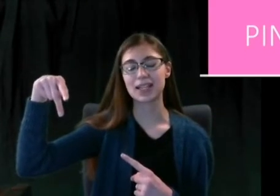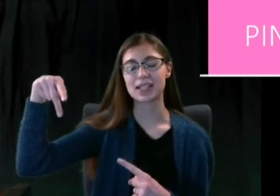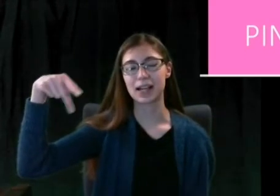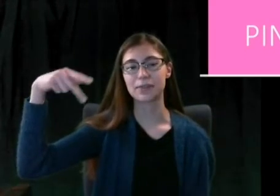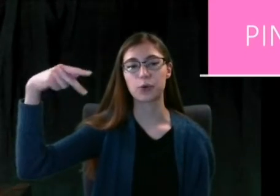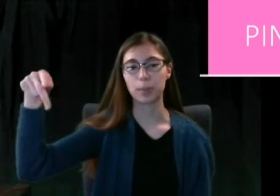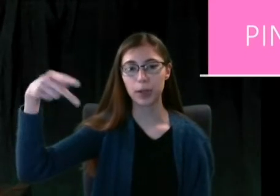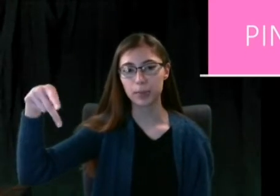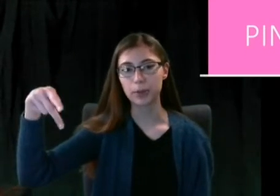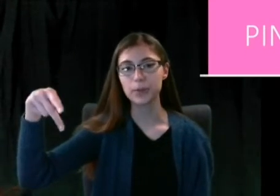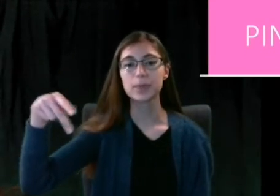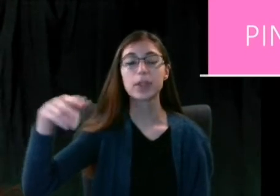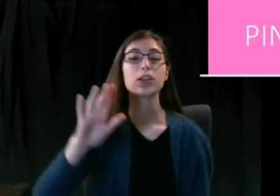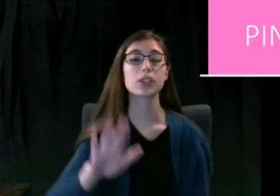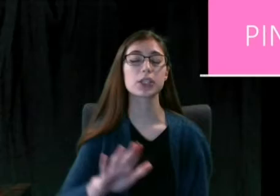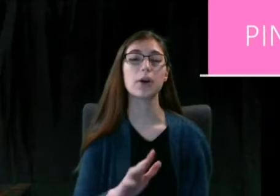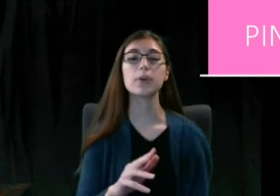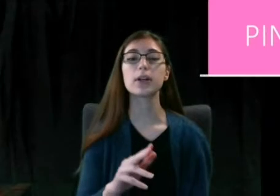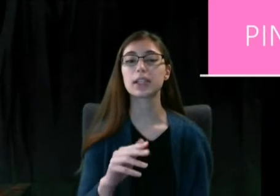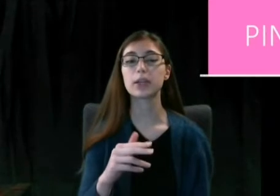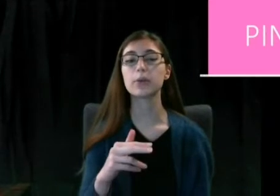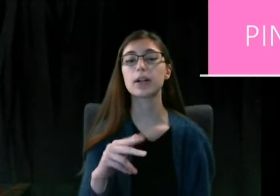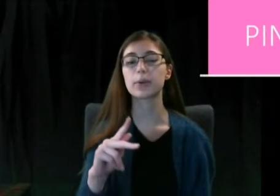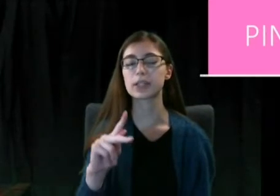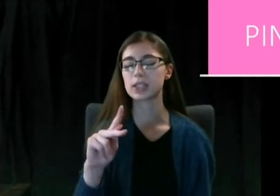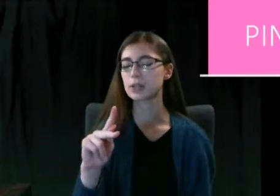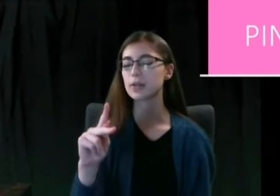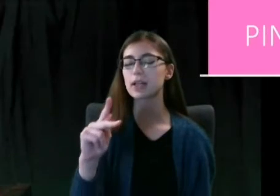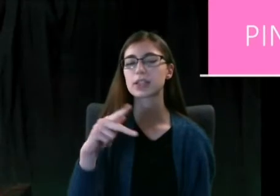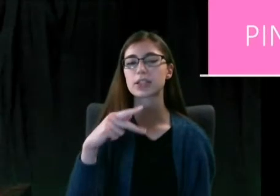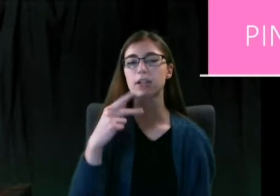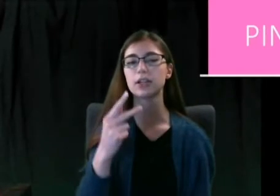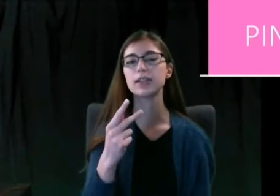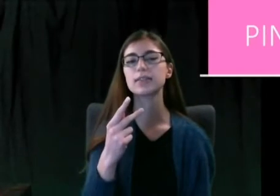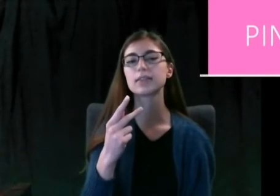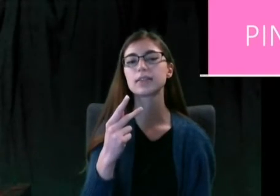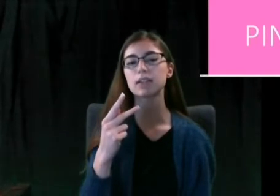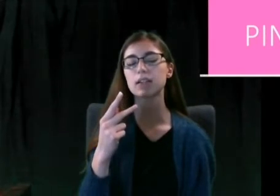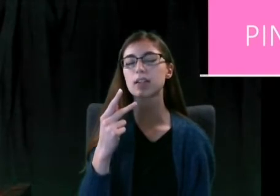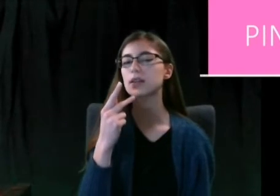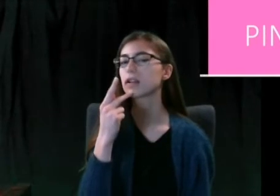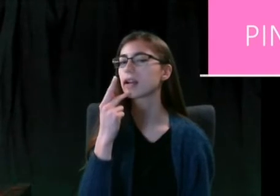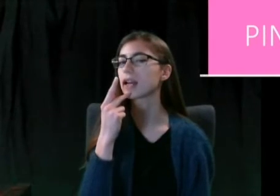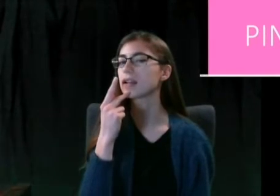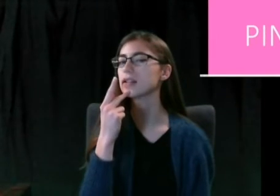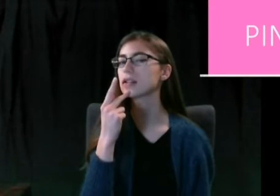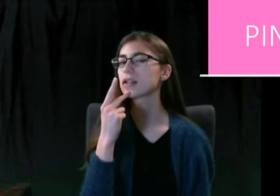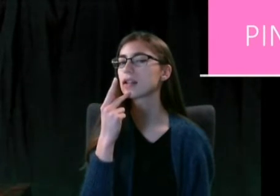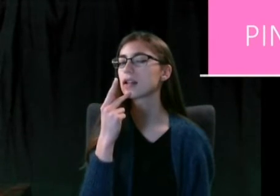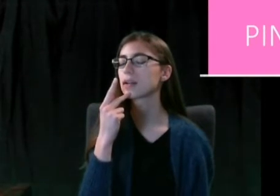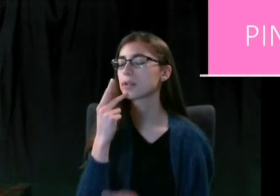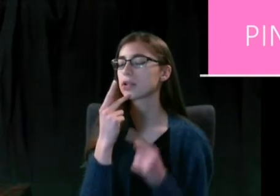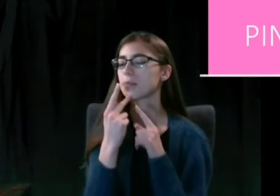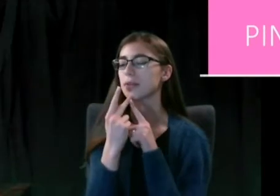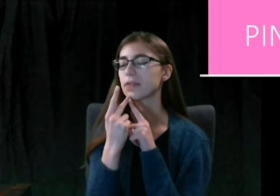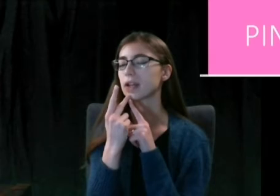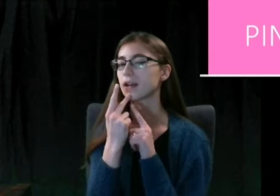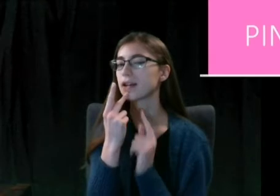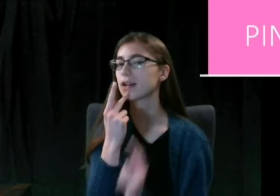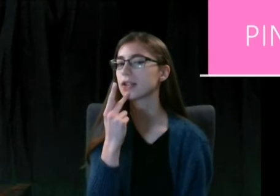sign for purple. So you are going to turn your hand, put your middle finger on your